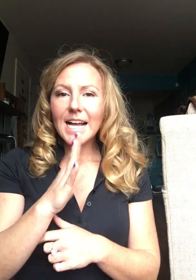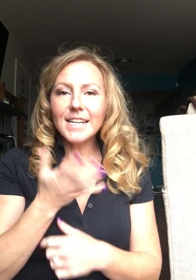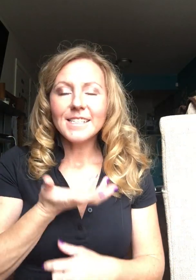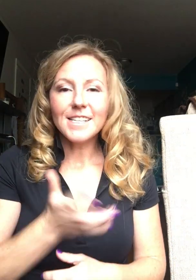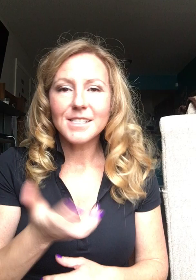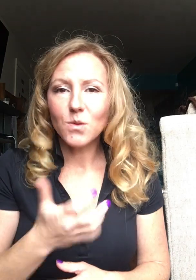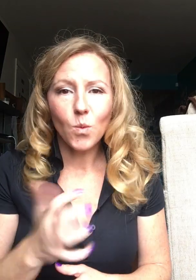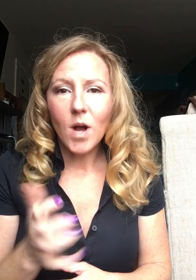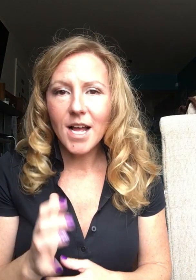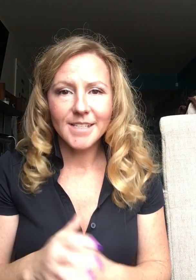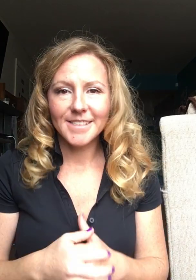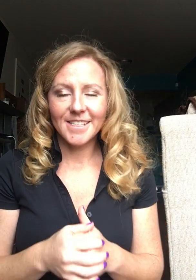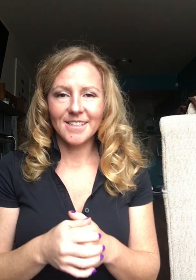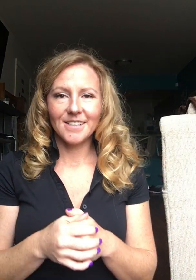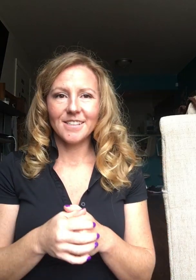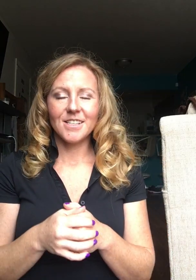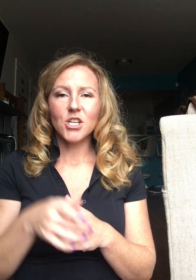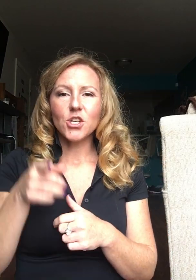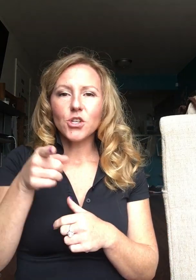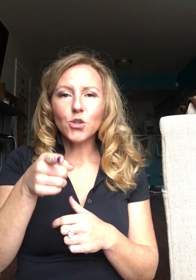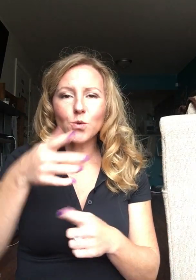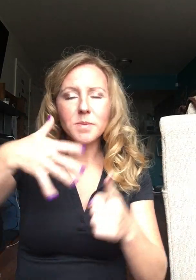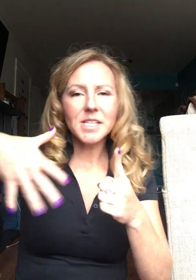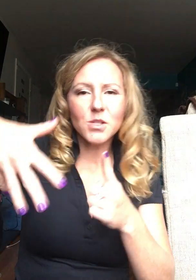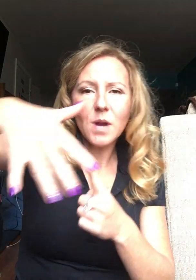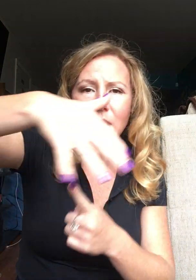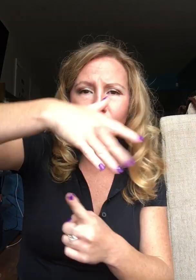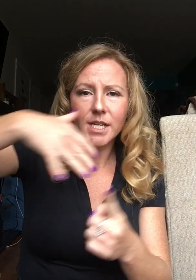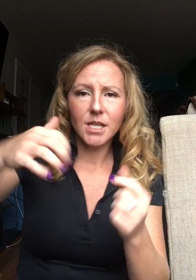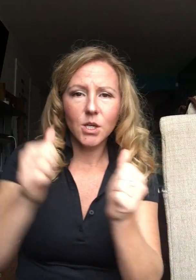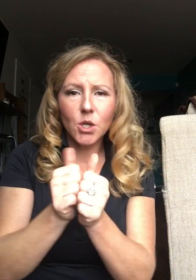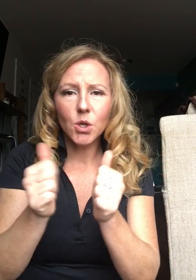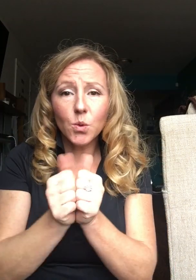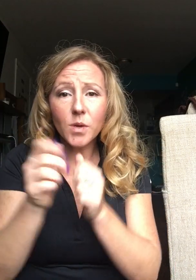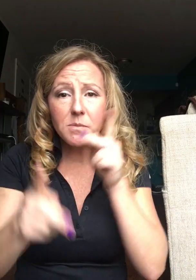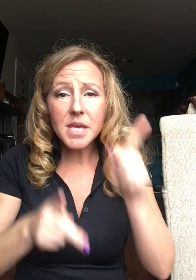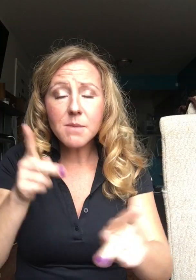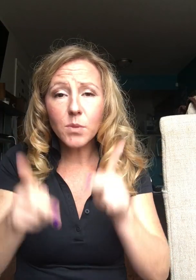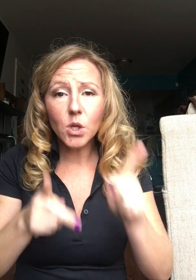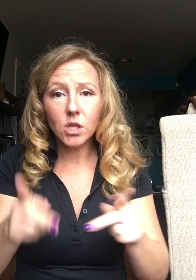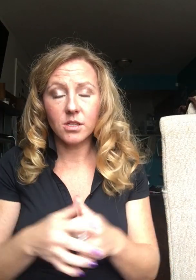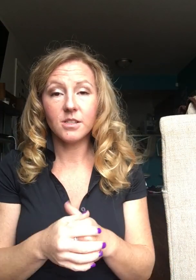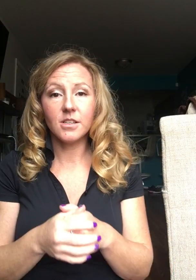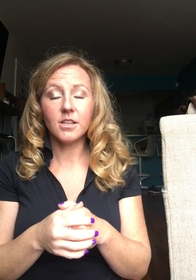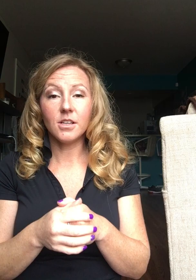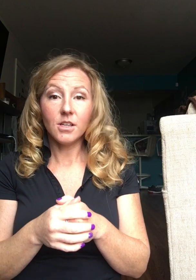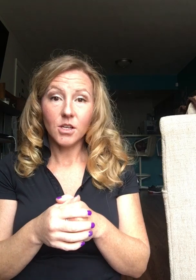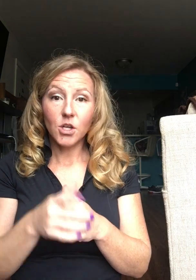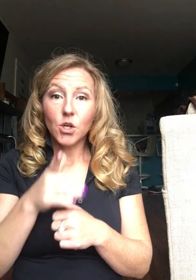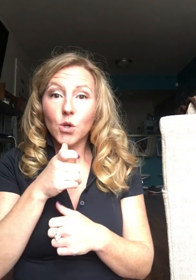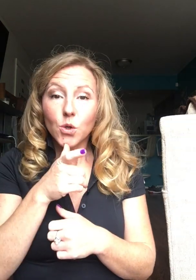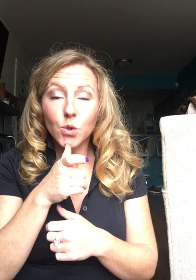God doesn't want you to be surrounded with people